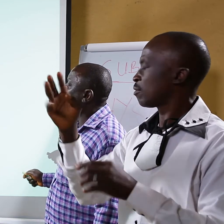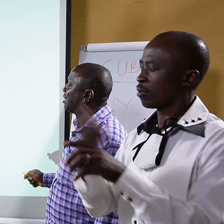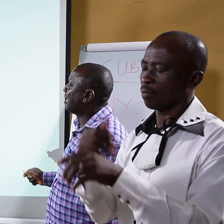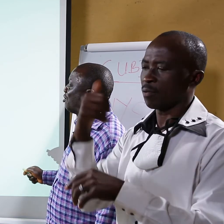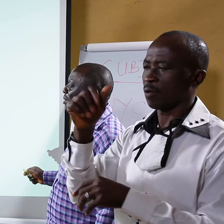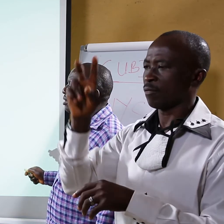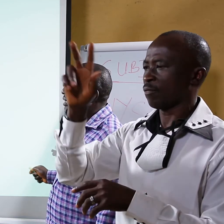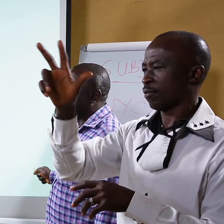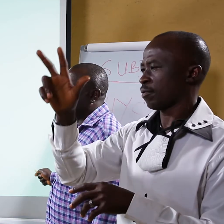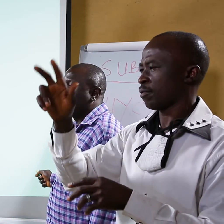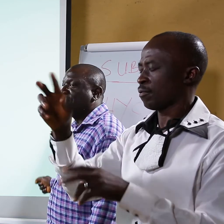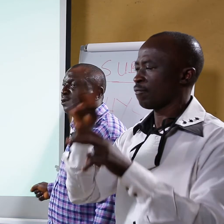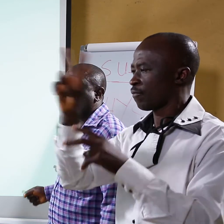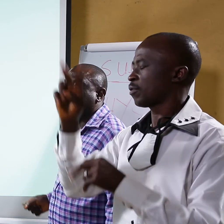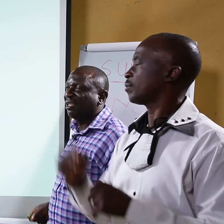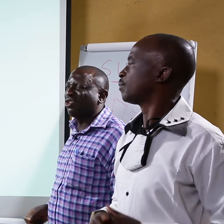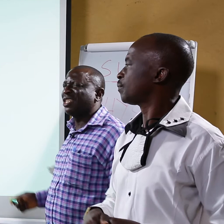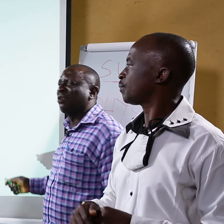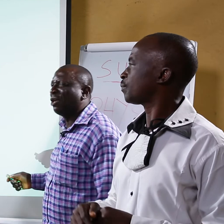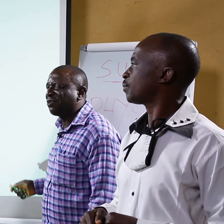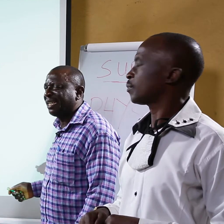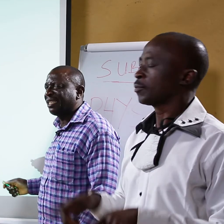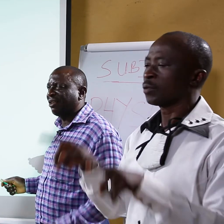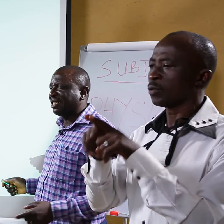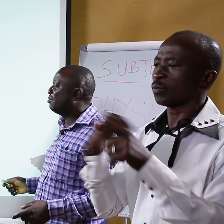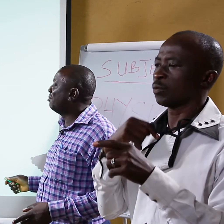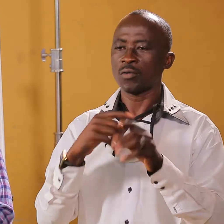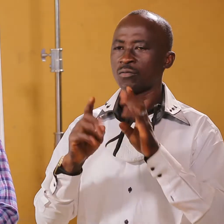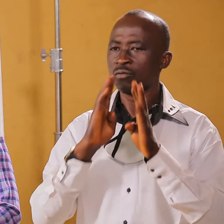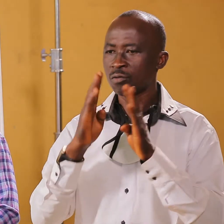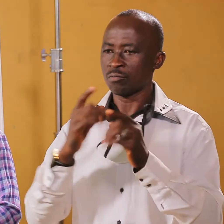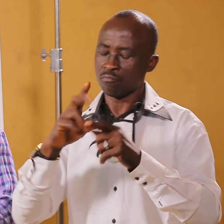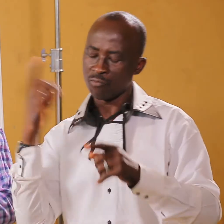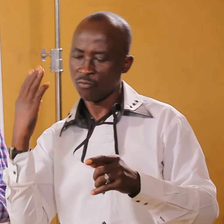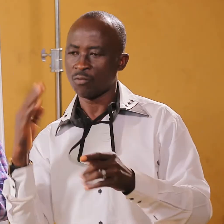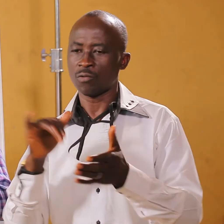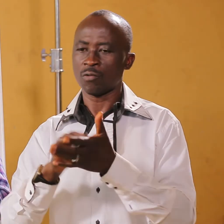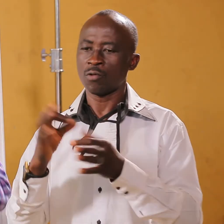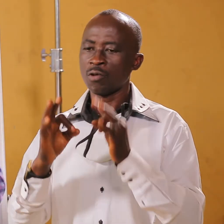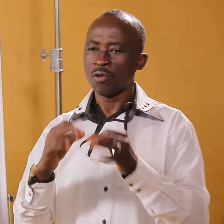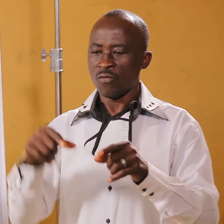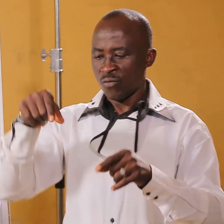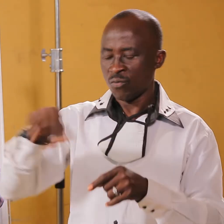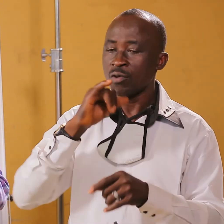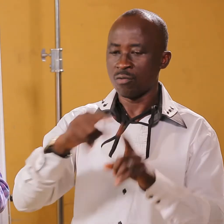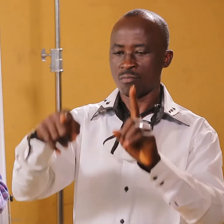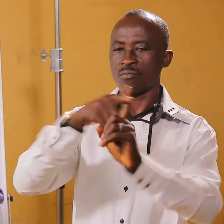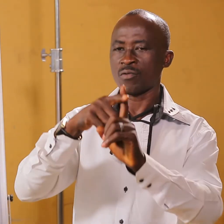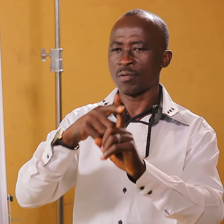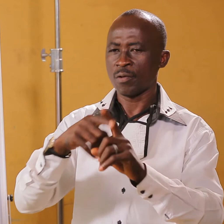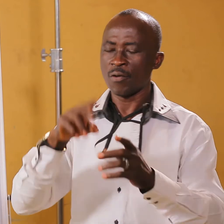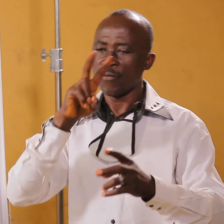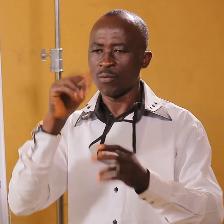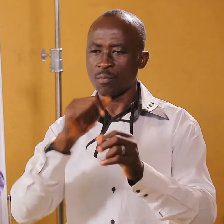3.04 times 10 raised to power 3 volts. Just like we have said in our statement before that, if Q is positive, V will